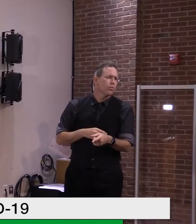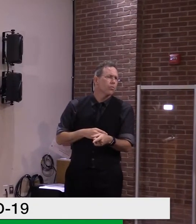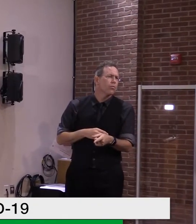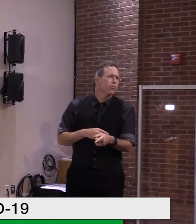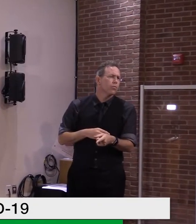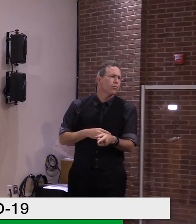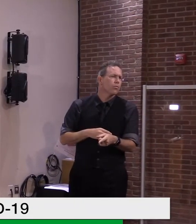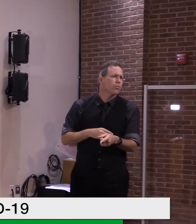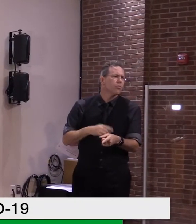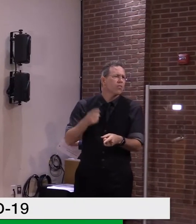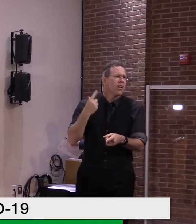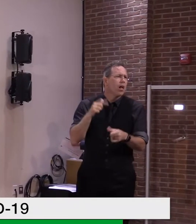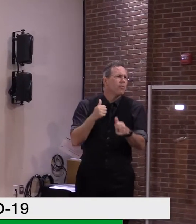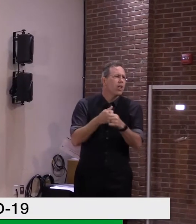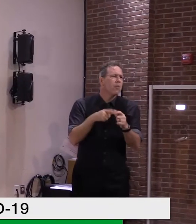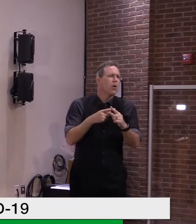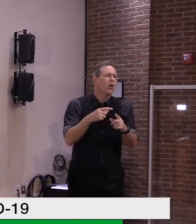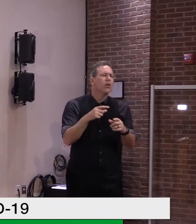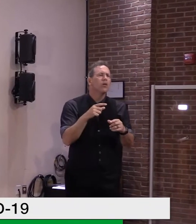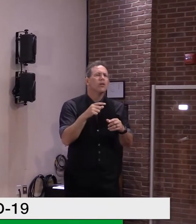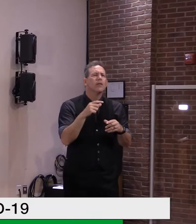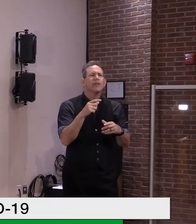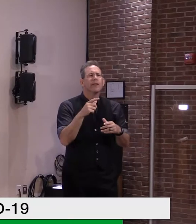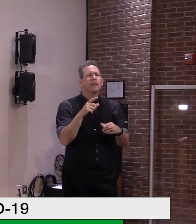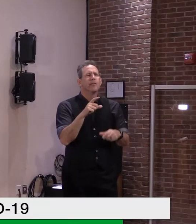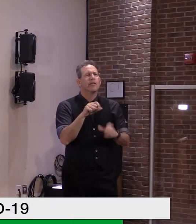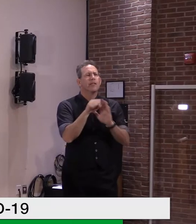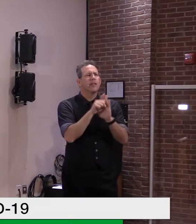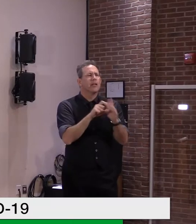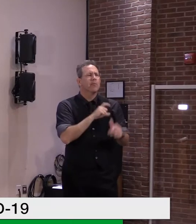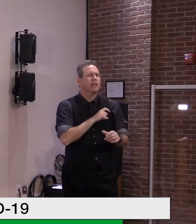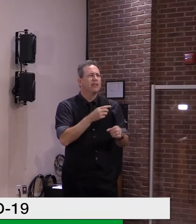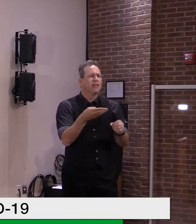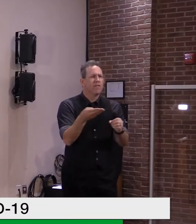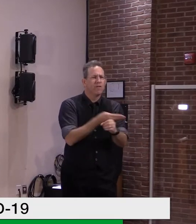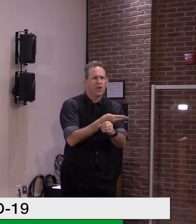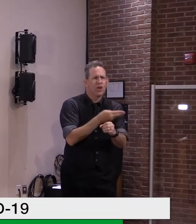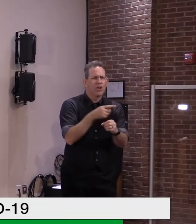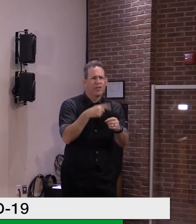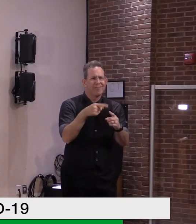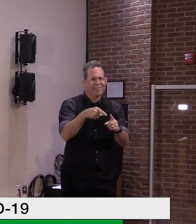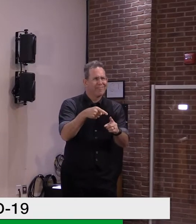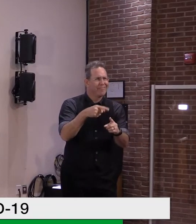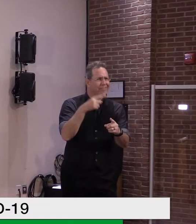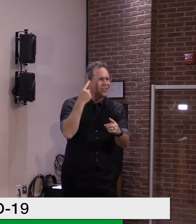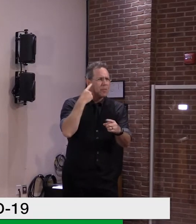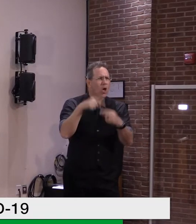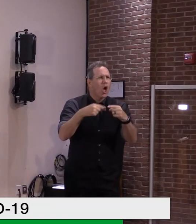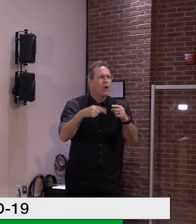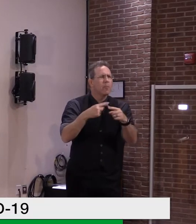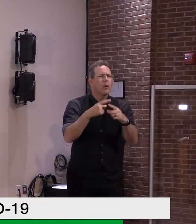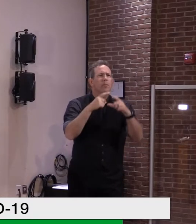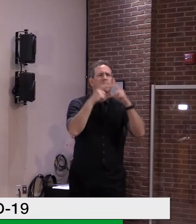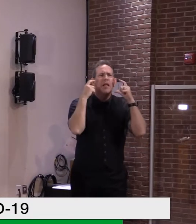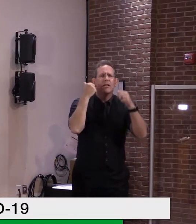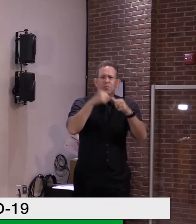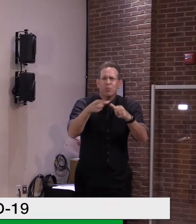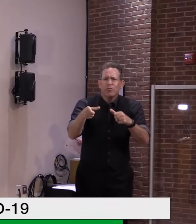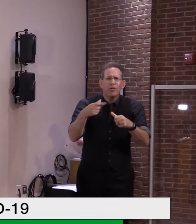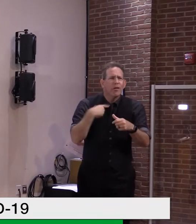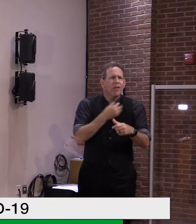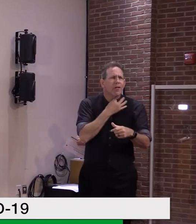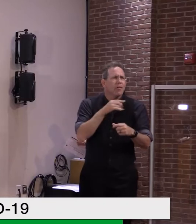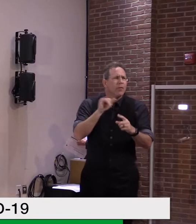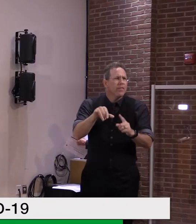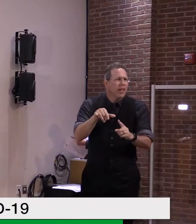some flap over a mask with a private citizen in a store? I know they haven't been forthcoming, and just wondering